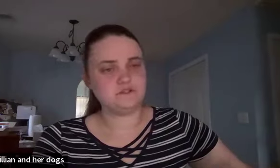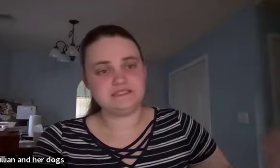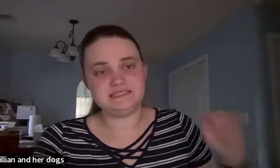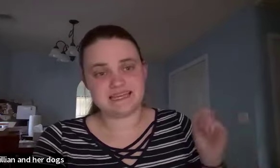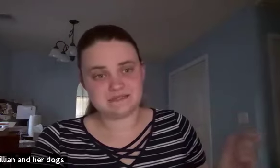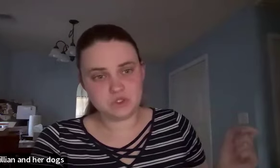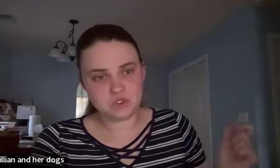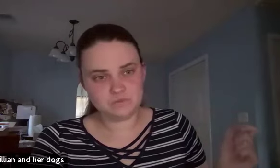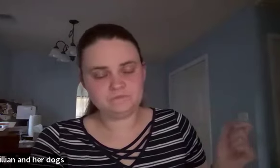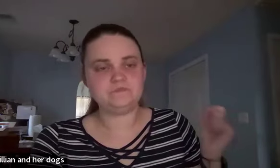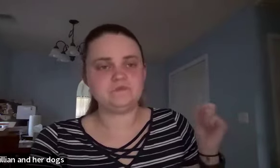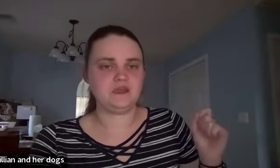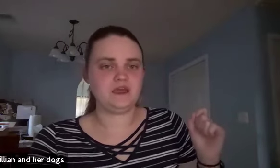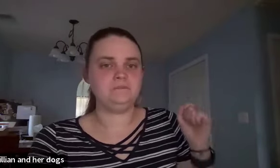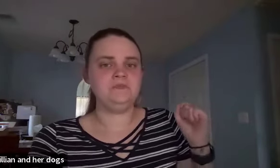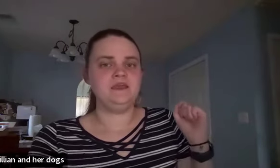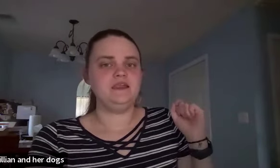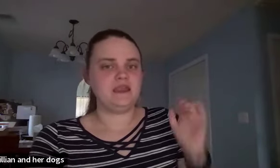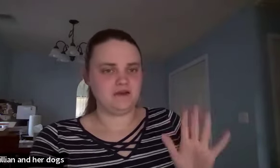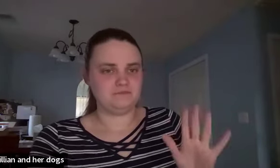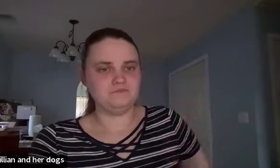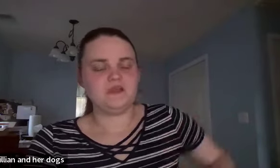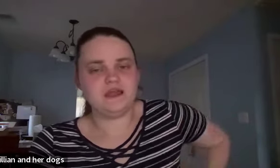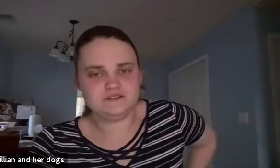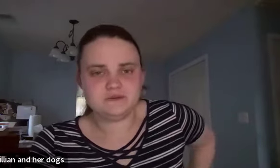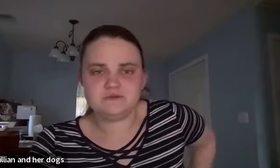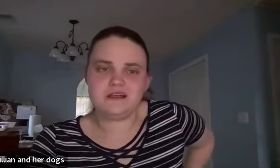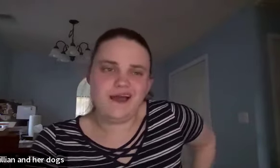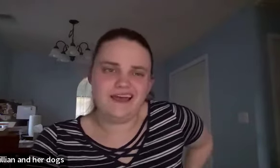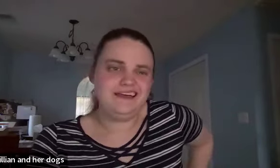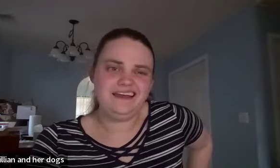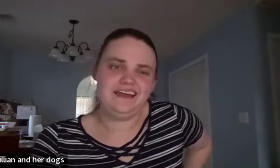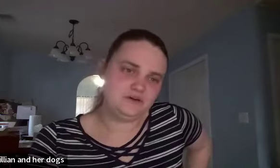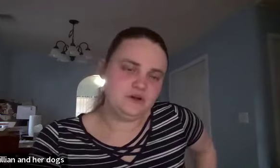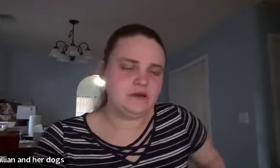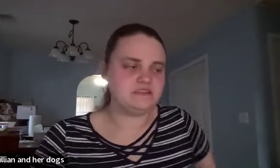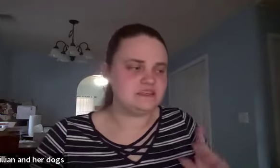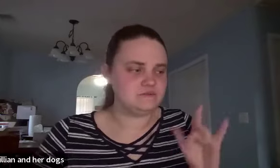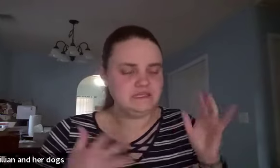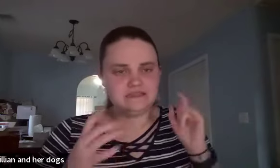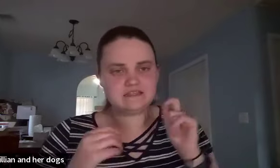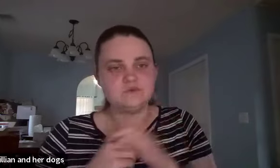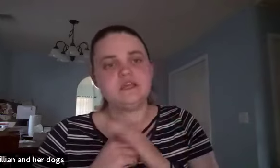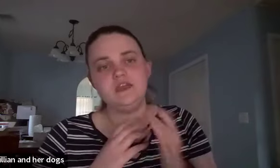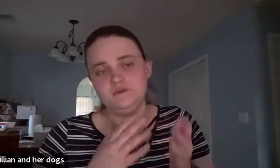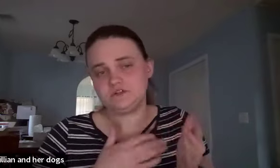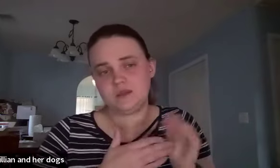for decimal. Okay. Now, I know some people are like, well, I don't know about need decimals. If you were talking